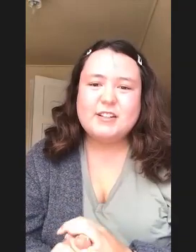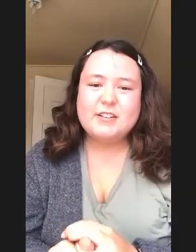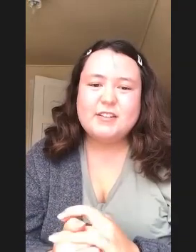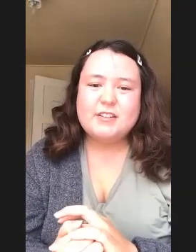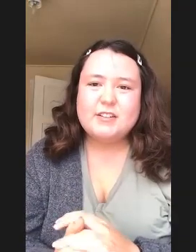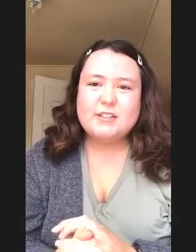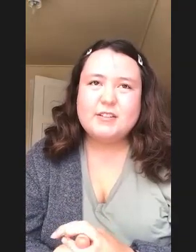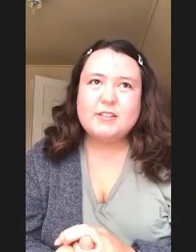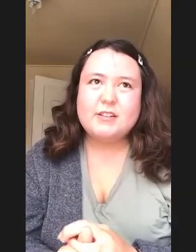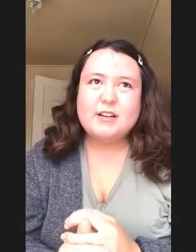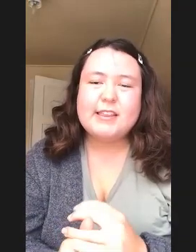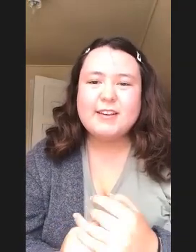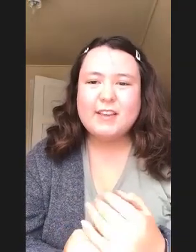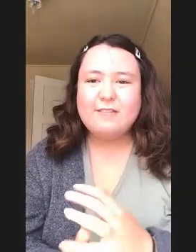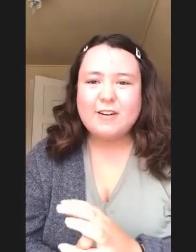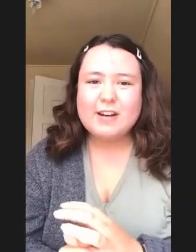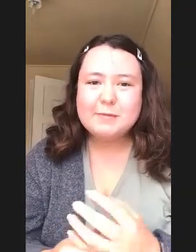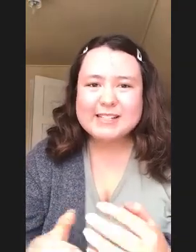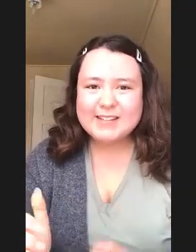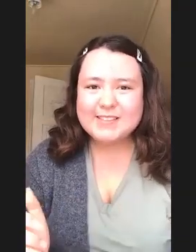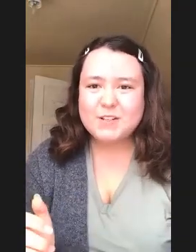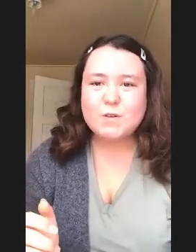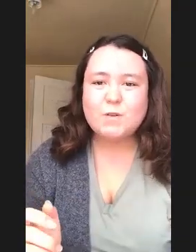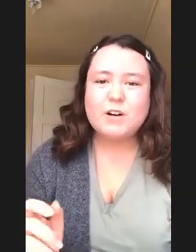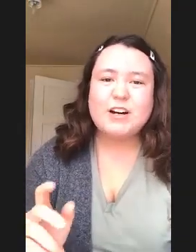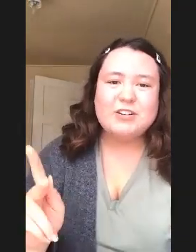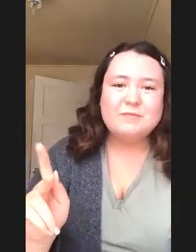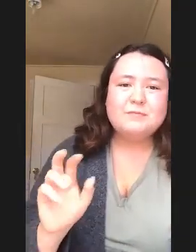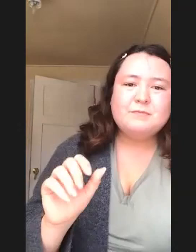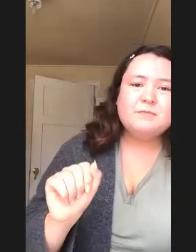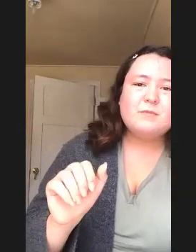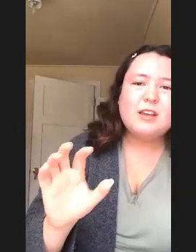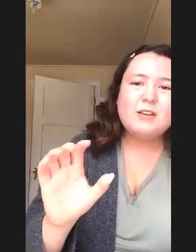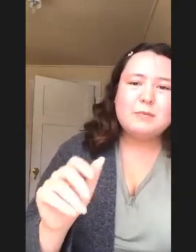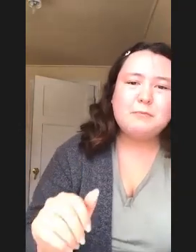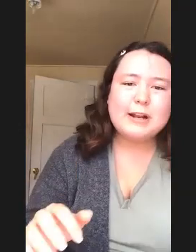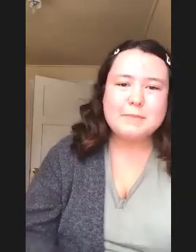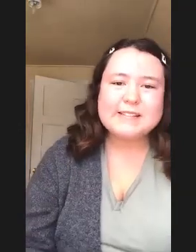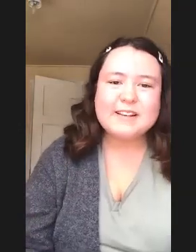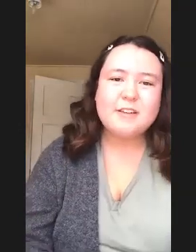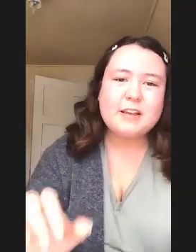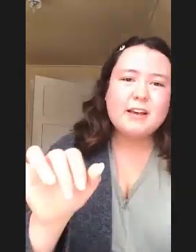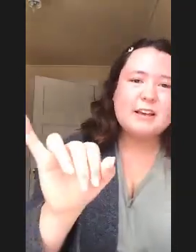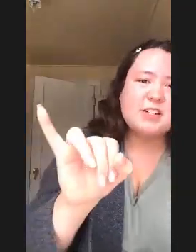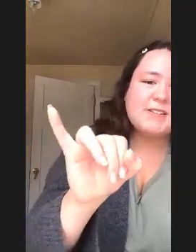Awesome. I think like for name signs too, you can be pretty basic with it and just kind